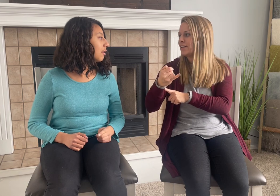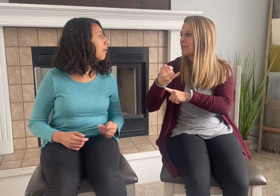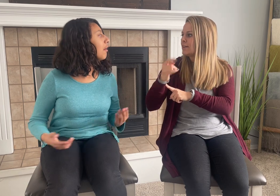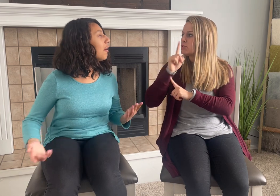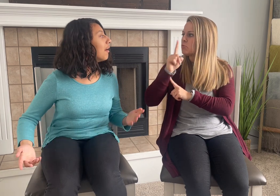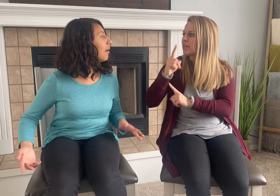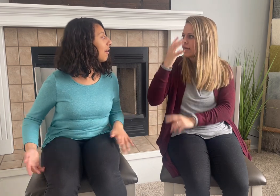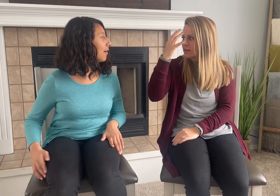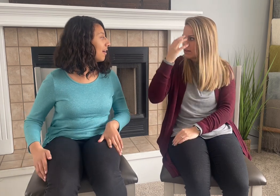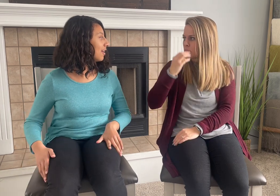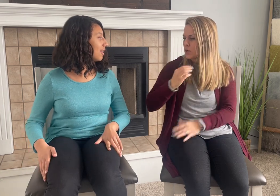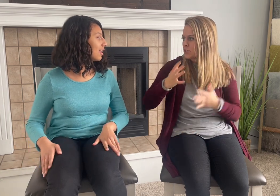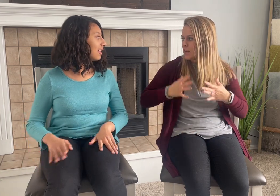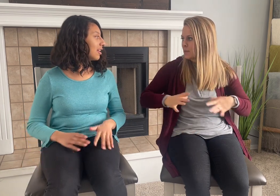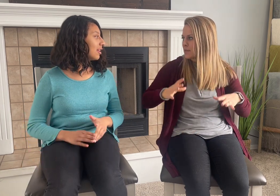It's really pajamas.